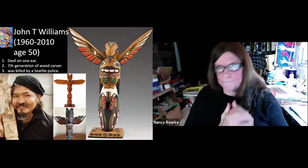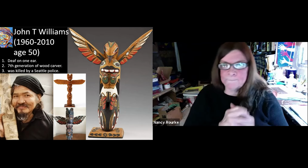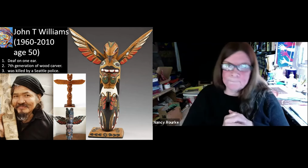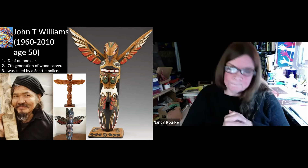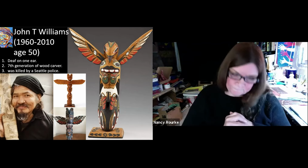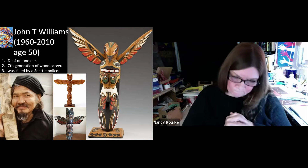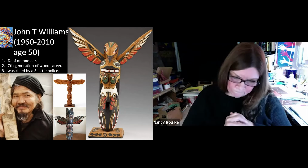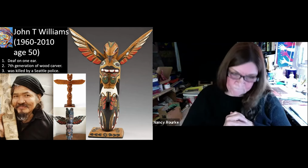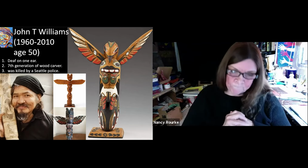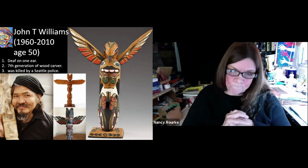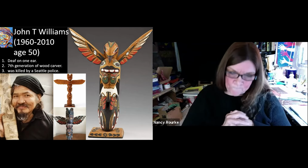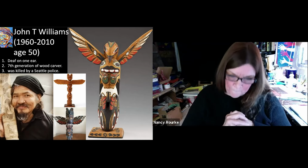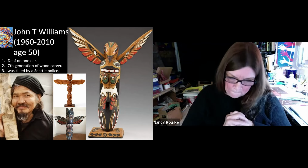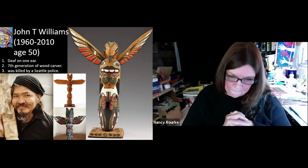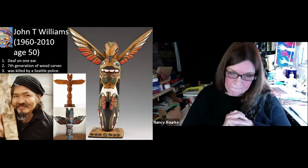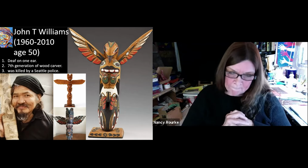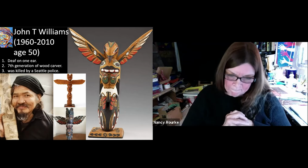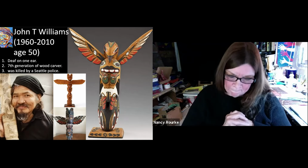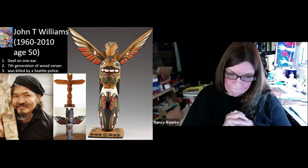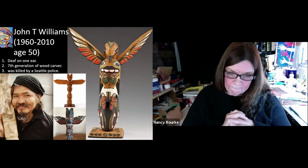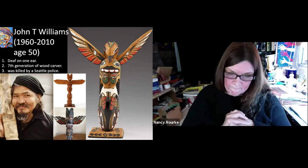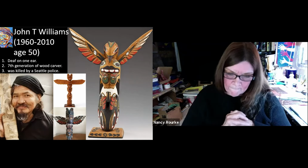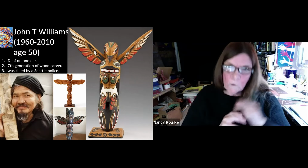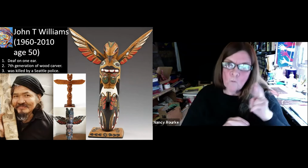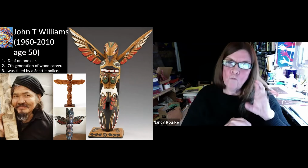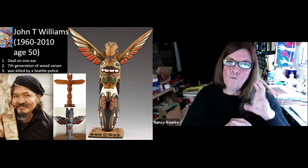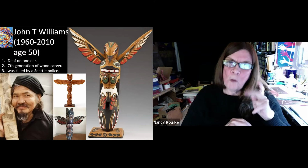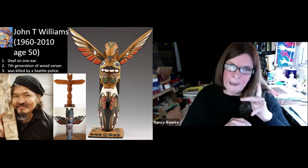The entire tribe was very upset.